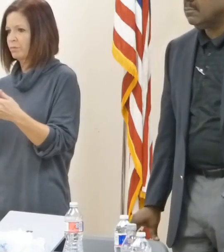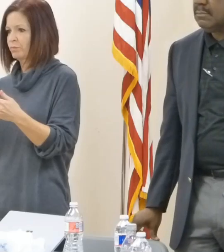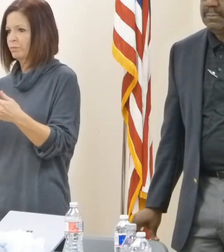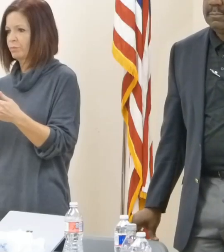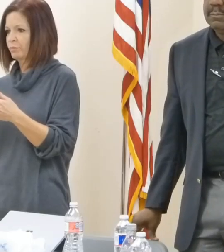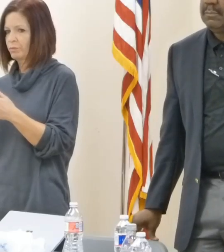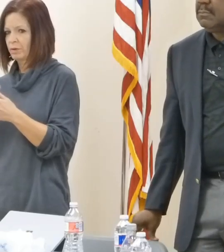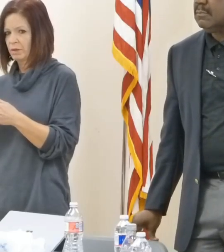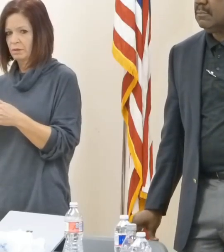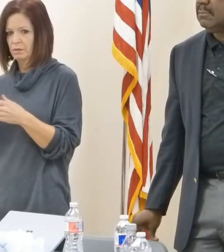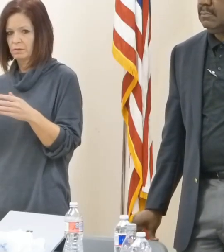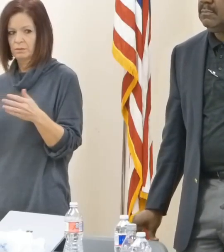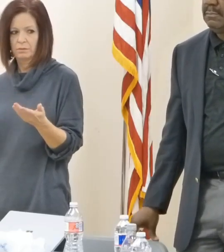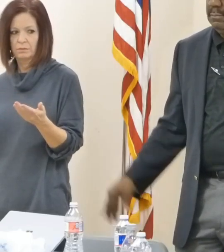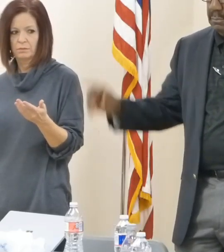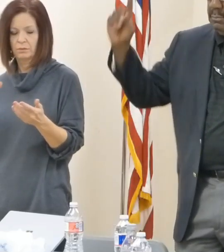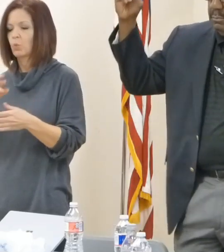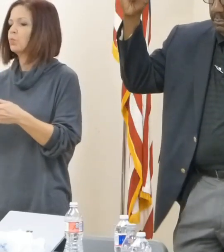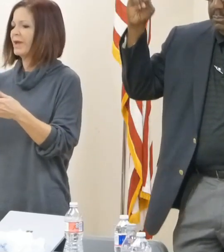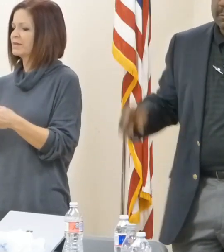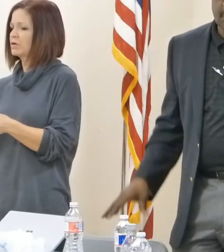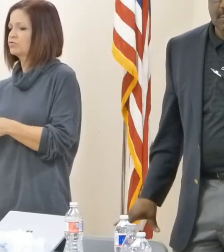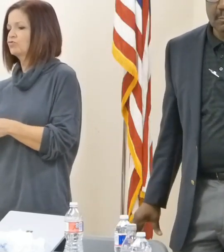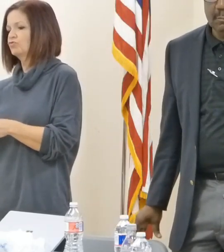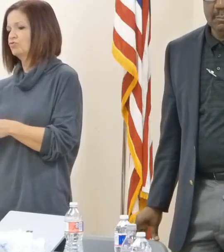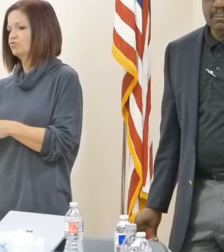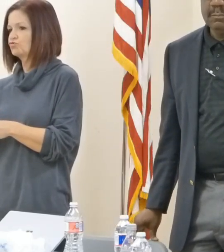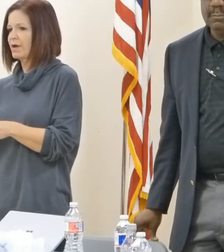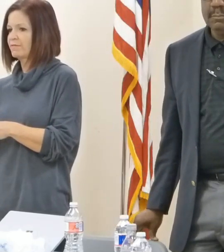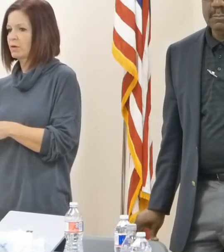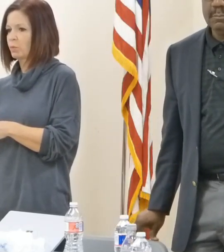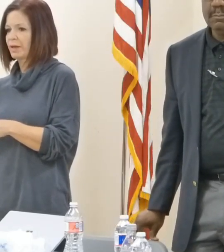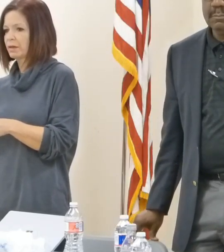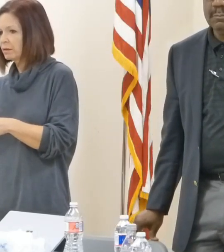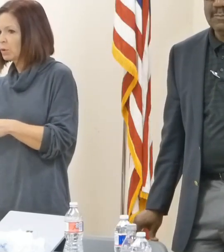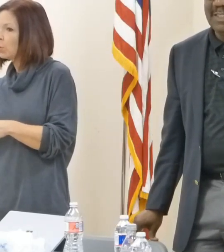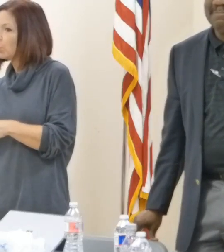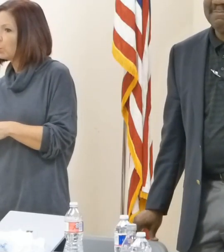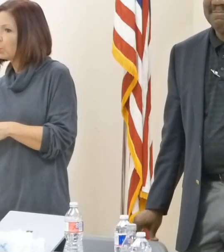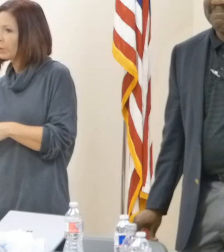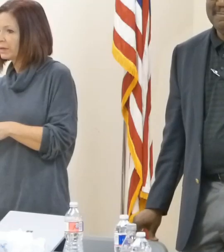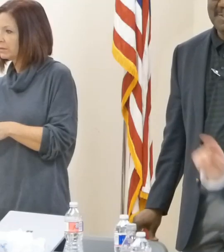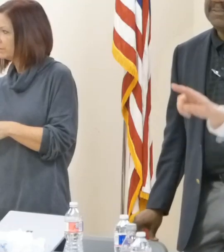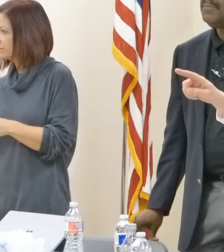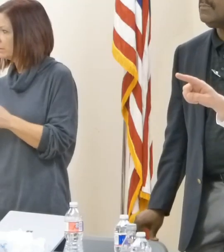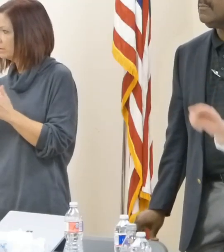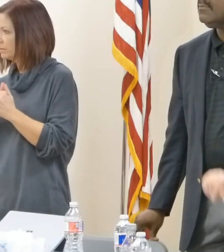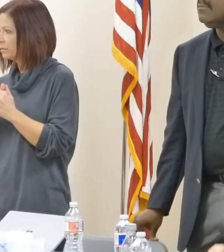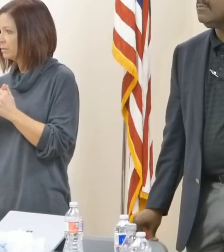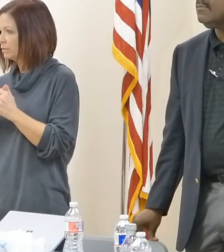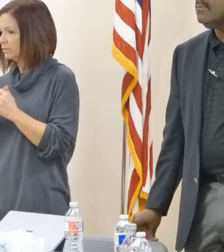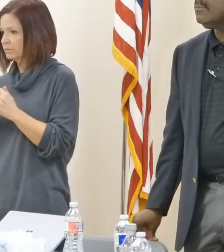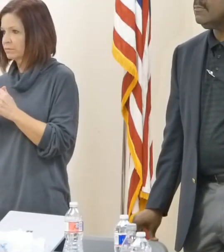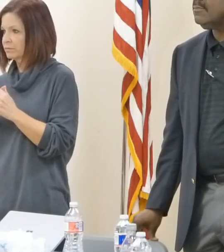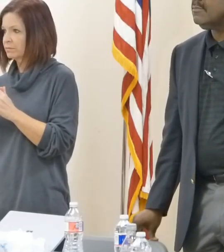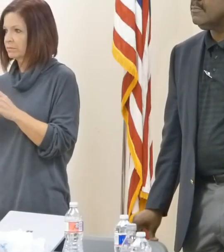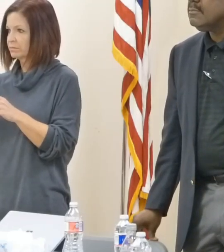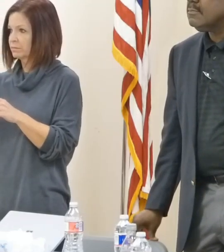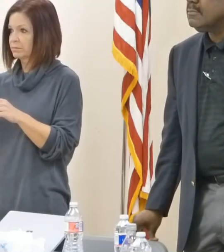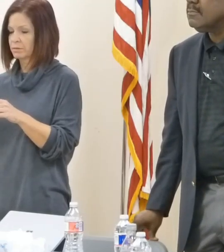Right. I mean, right on topic. That's where it is. Yeah. Up by Wendy's. Yes, sir. To get